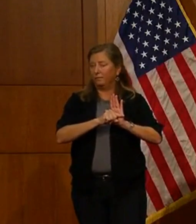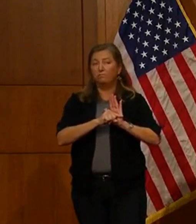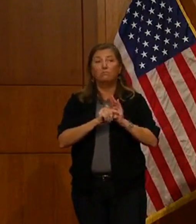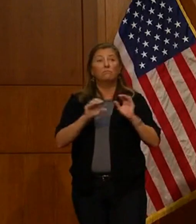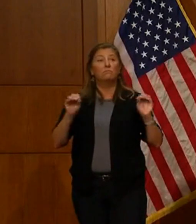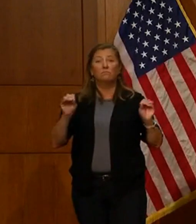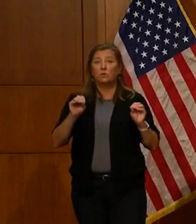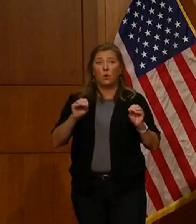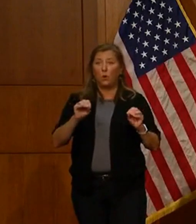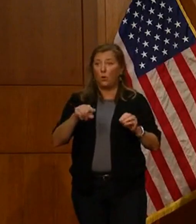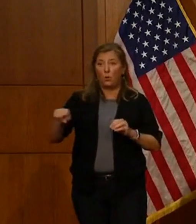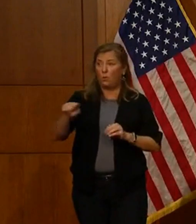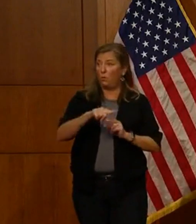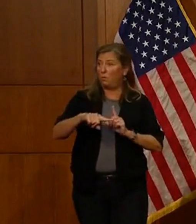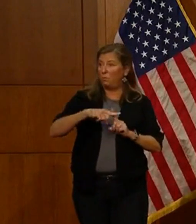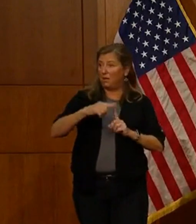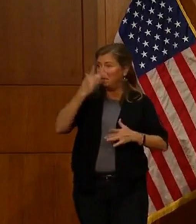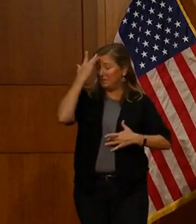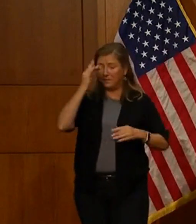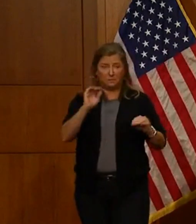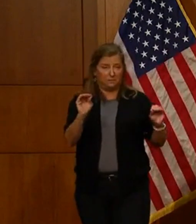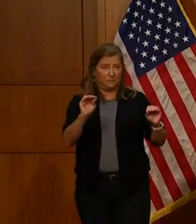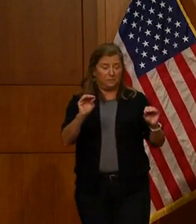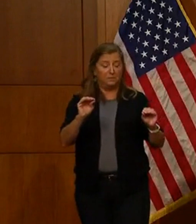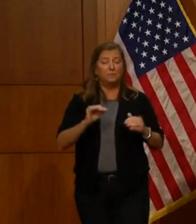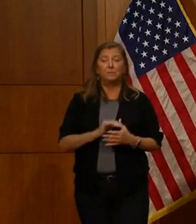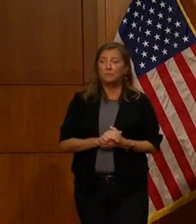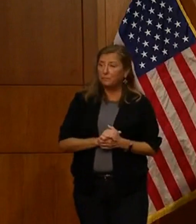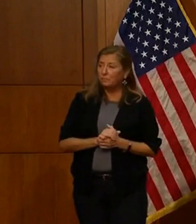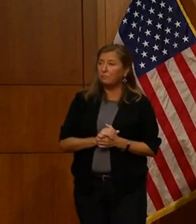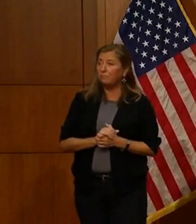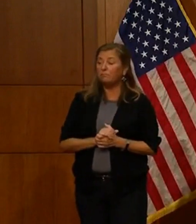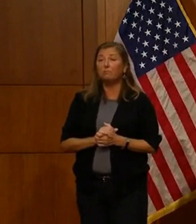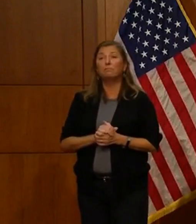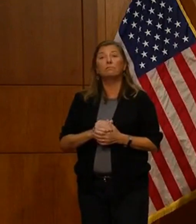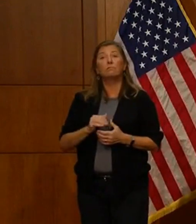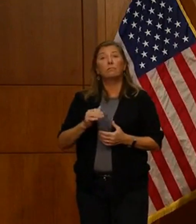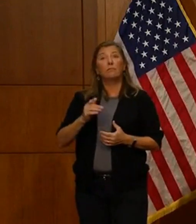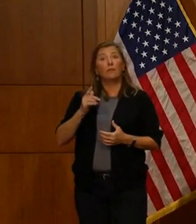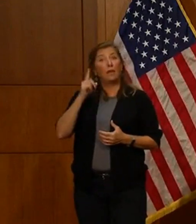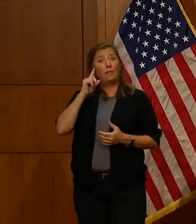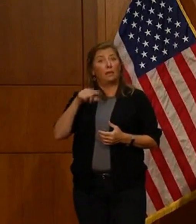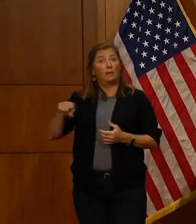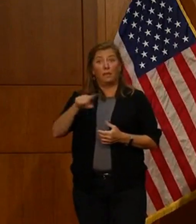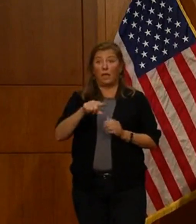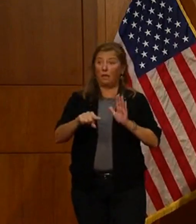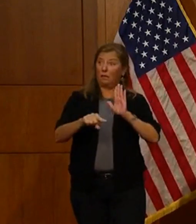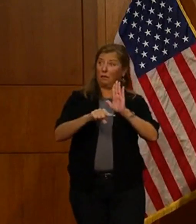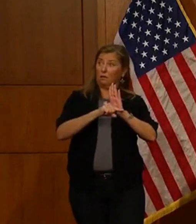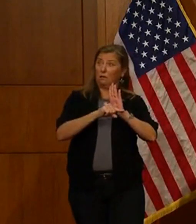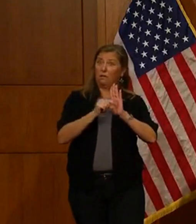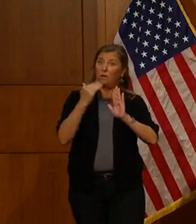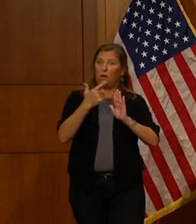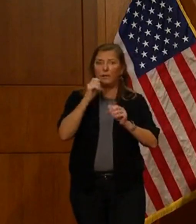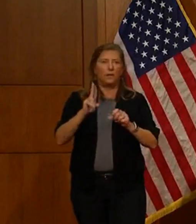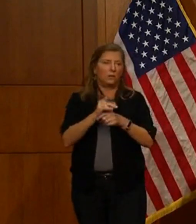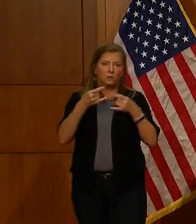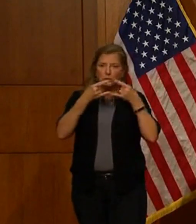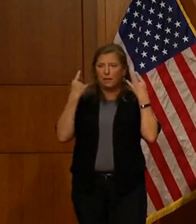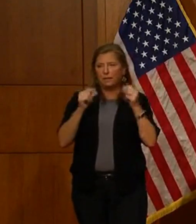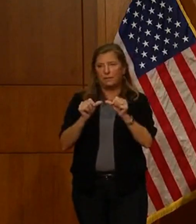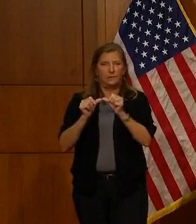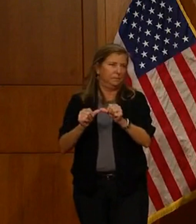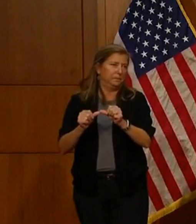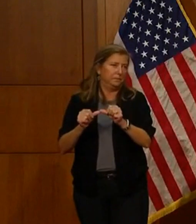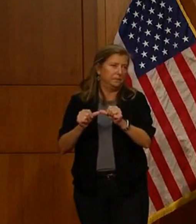one tested positive. And I truly believe that is a testament to wearing these